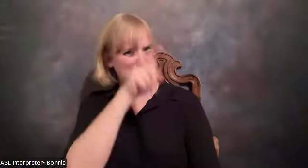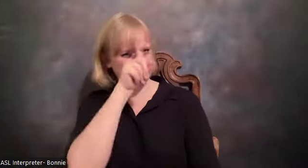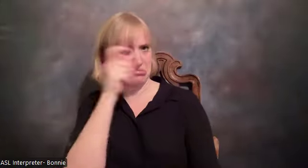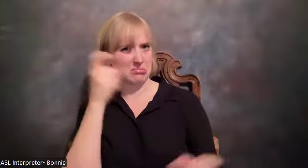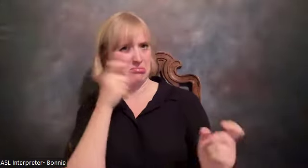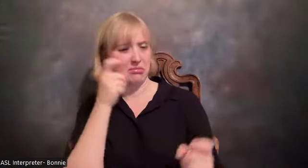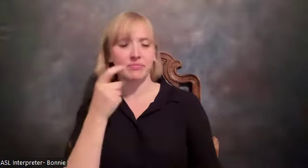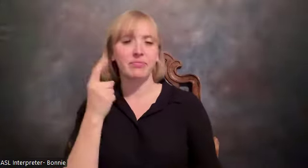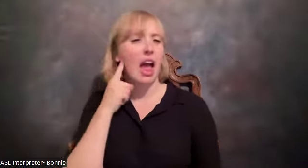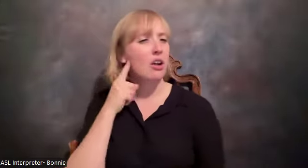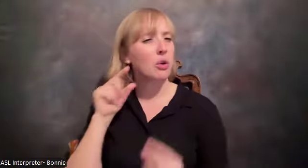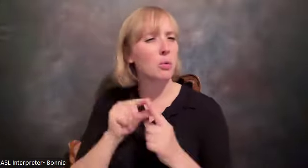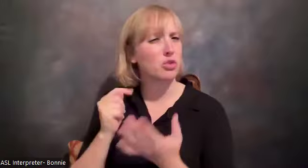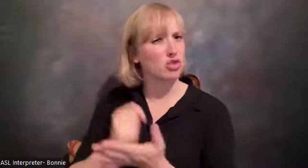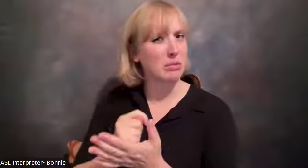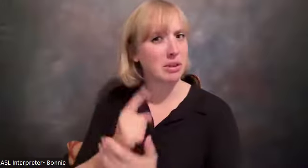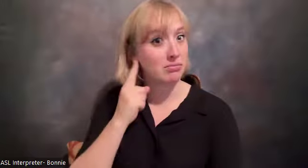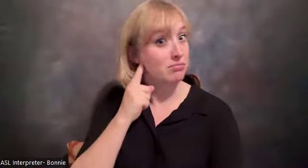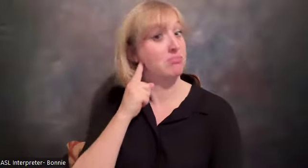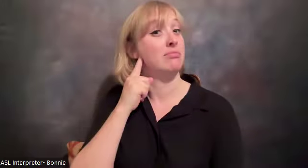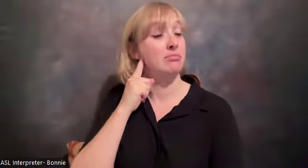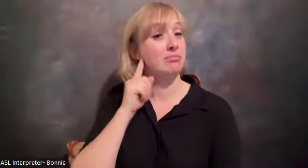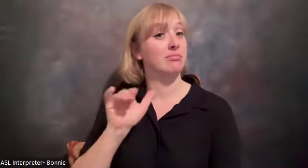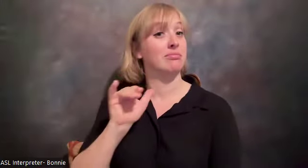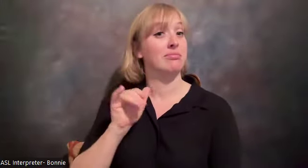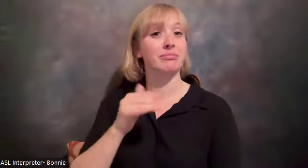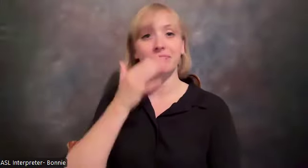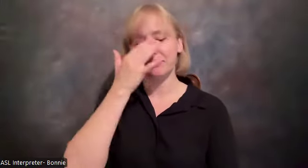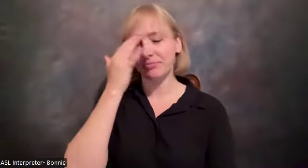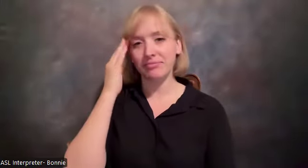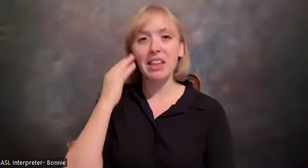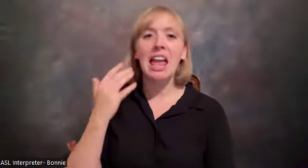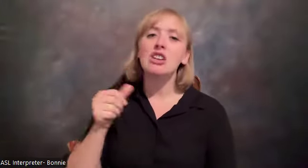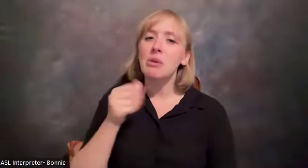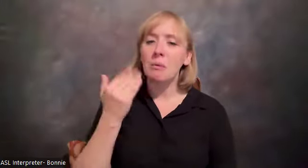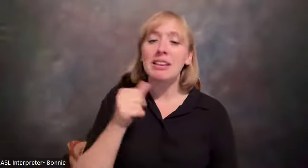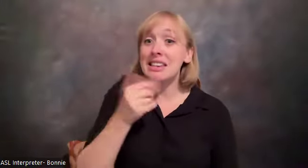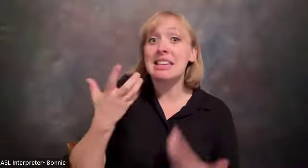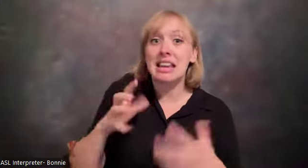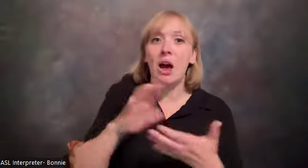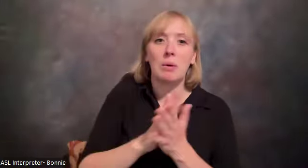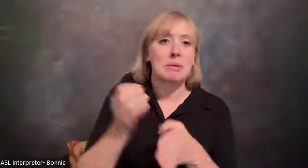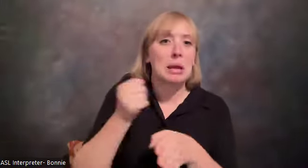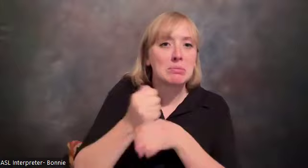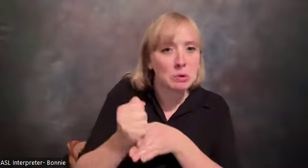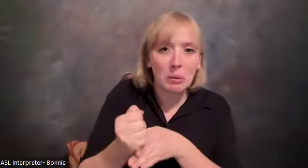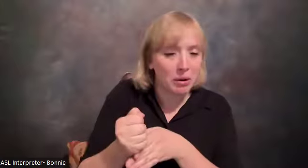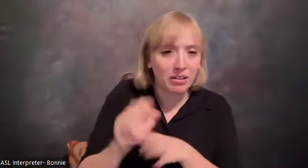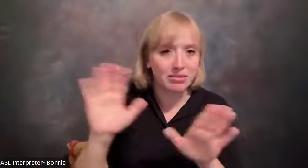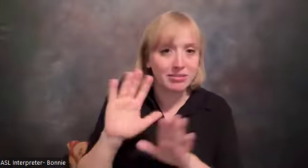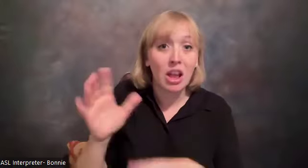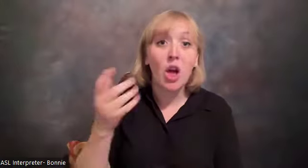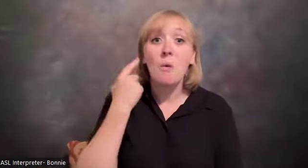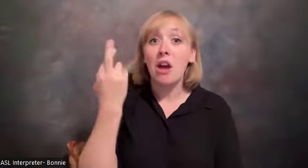said that word treatment, I went, Now, it wasn't because I thought treatment is a good idea. The only reason